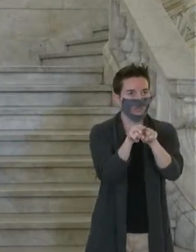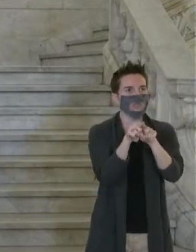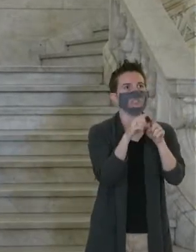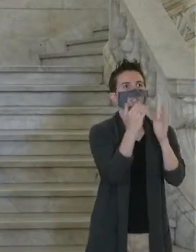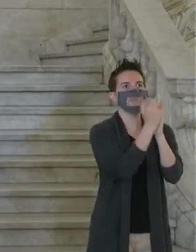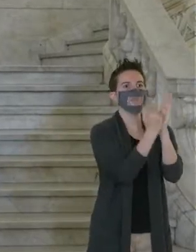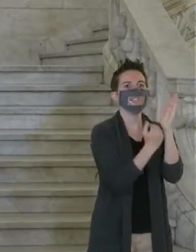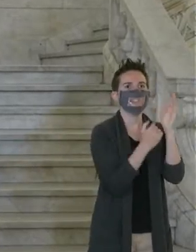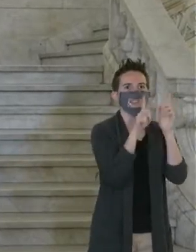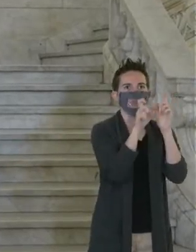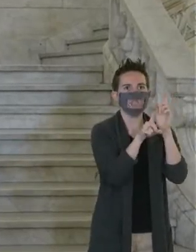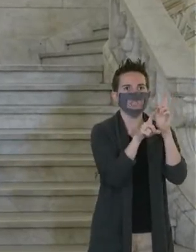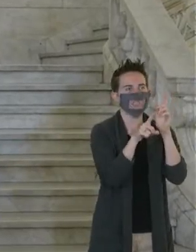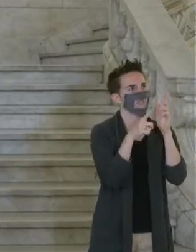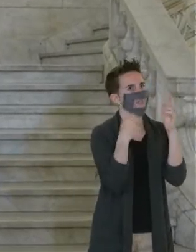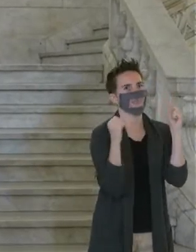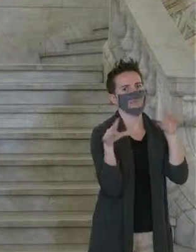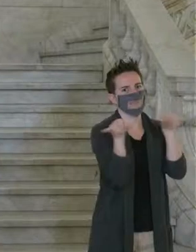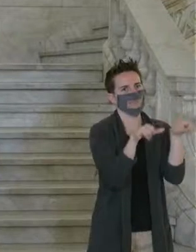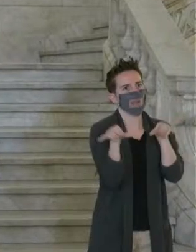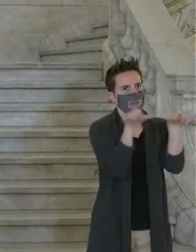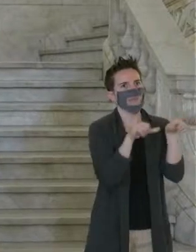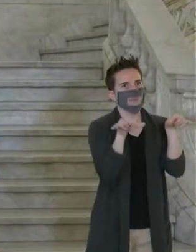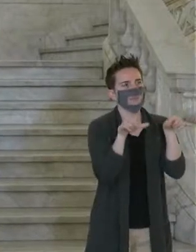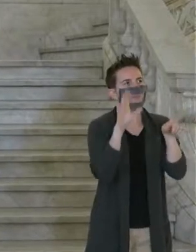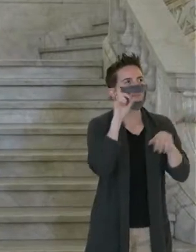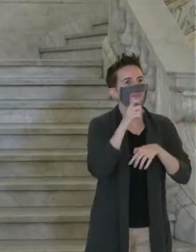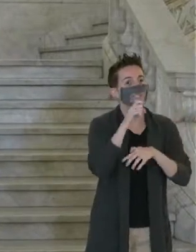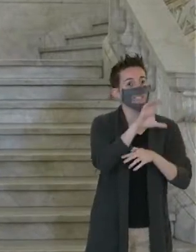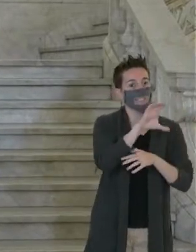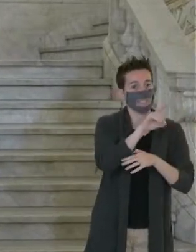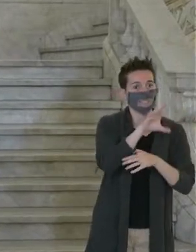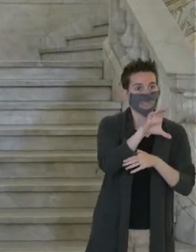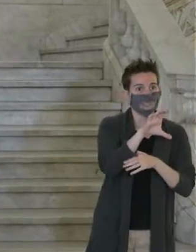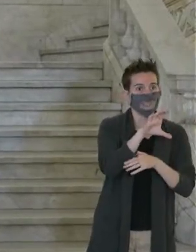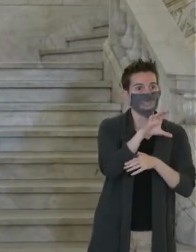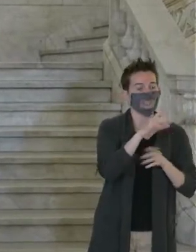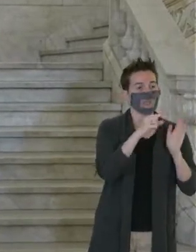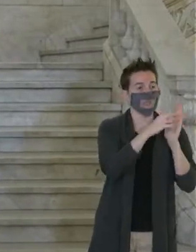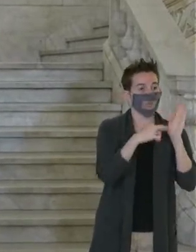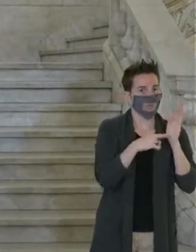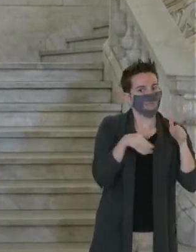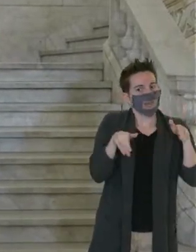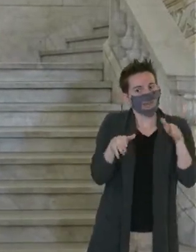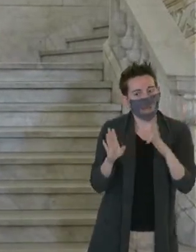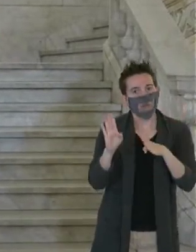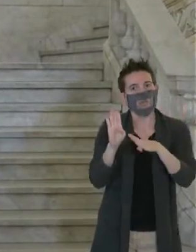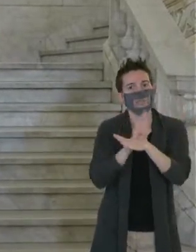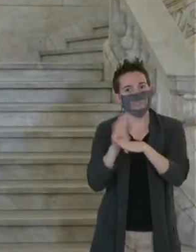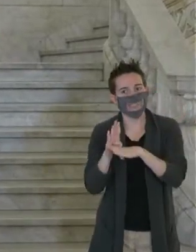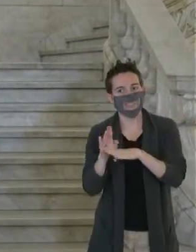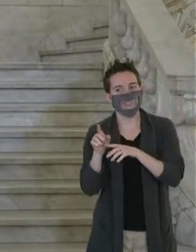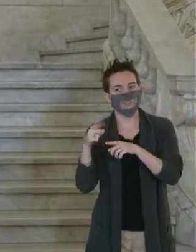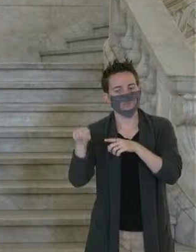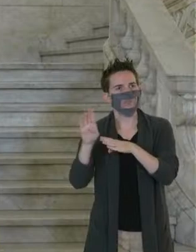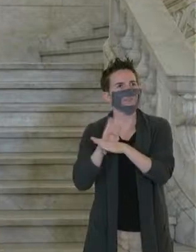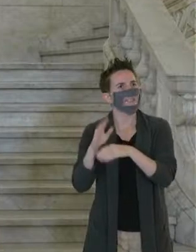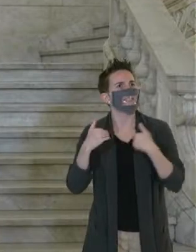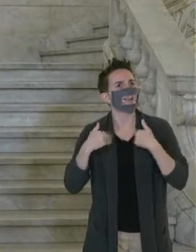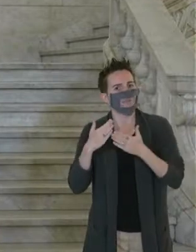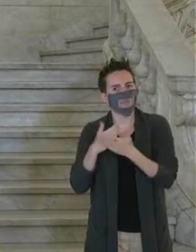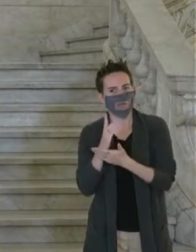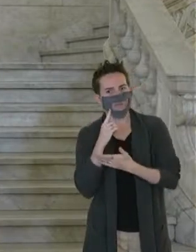one of the questions. The CDC guidance certainly allows businesses to ask. Businesses have the right to